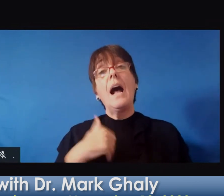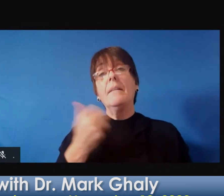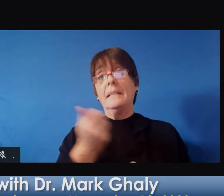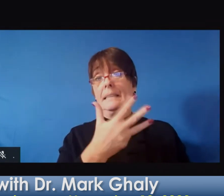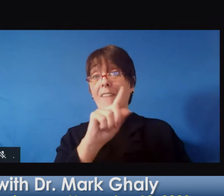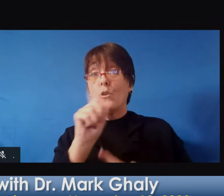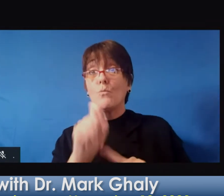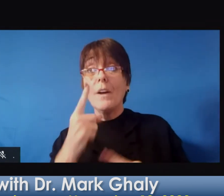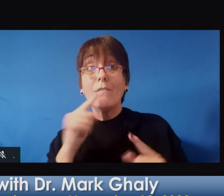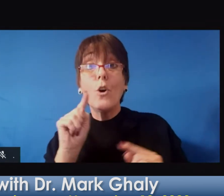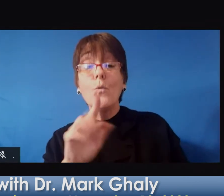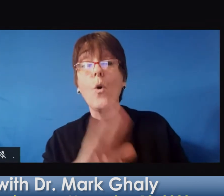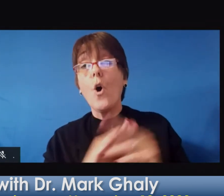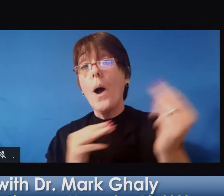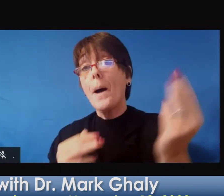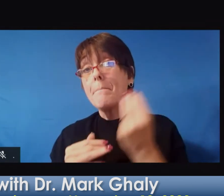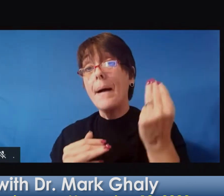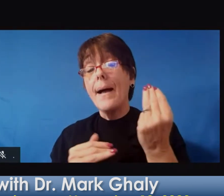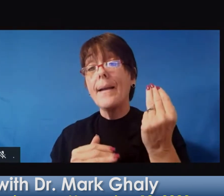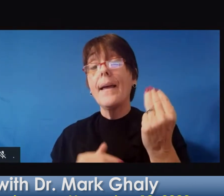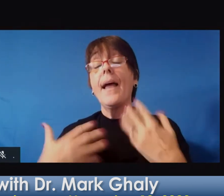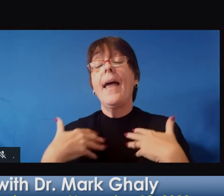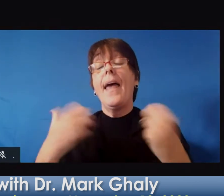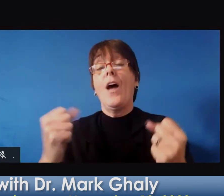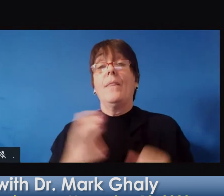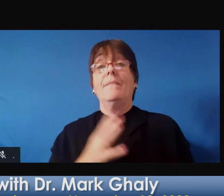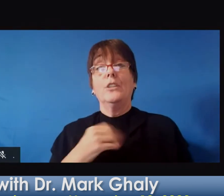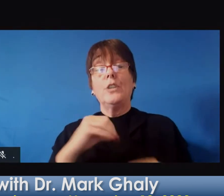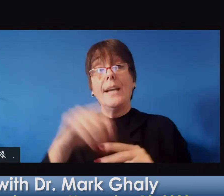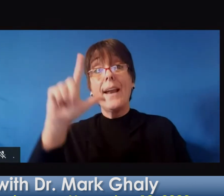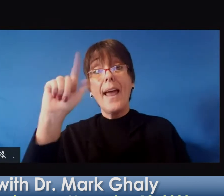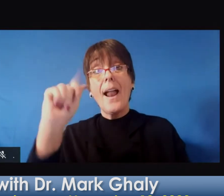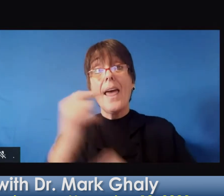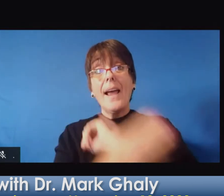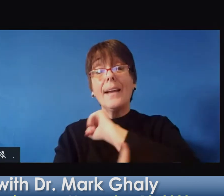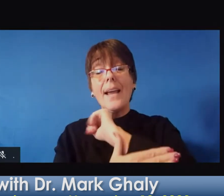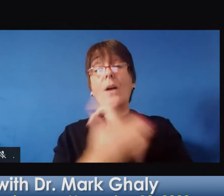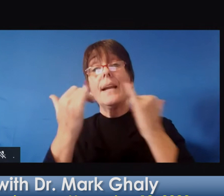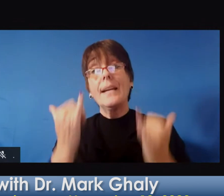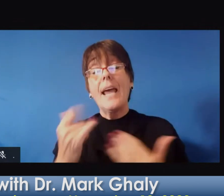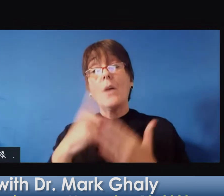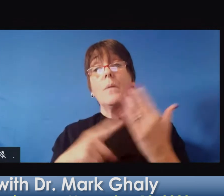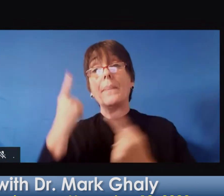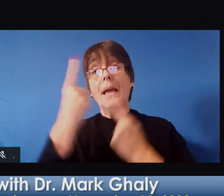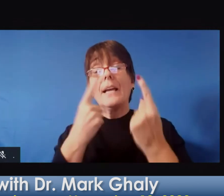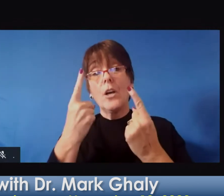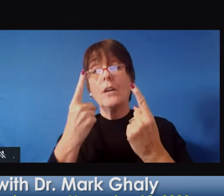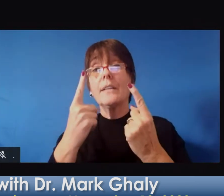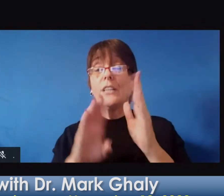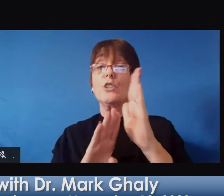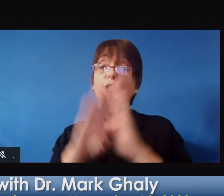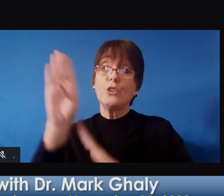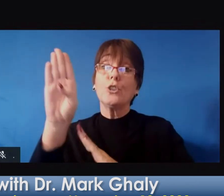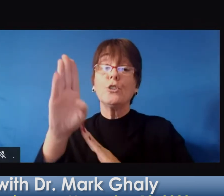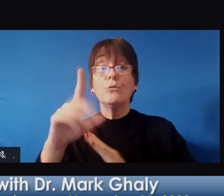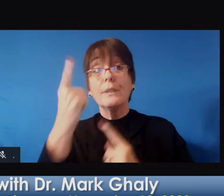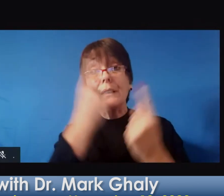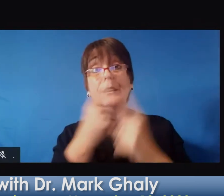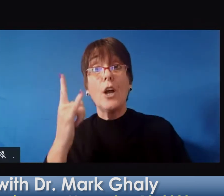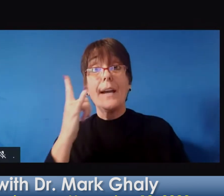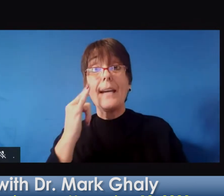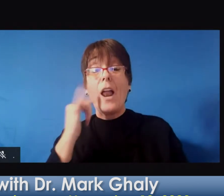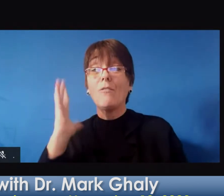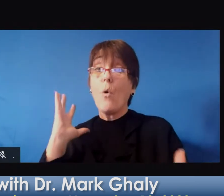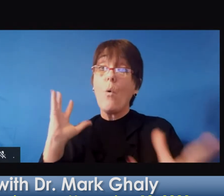for you. On Monday, health officials in LA and Santa Clara counties said they're now in what they consider a surge. Would you consider California